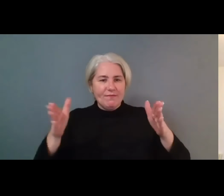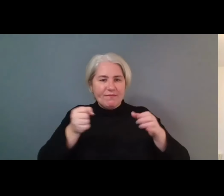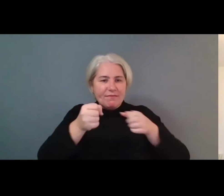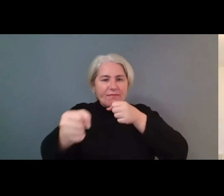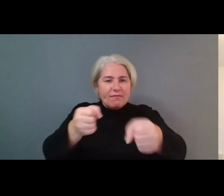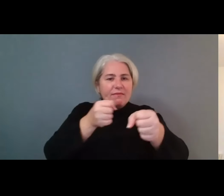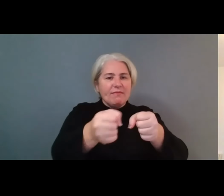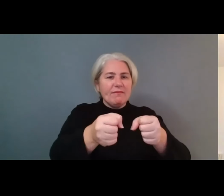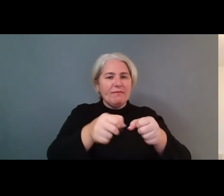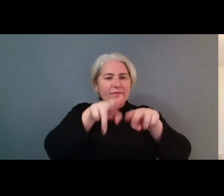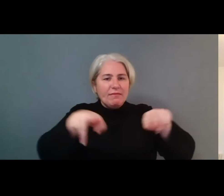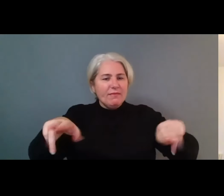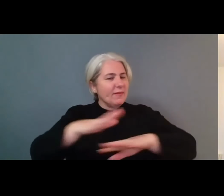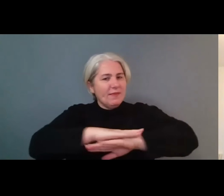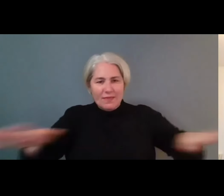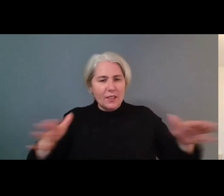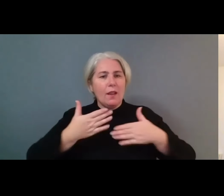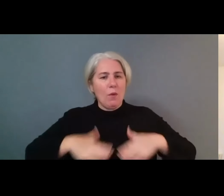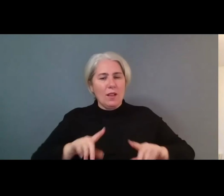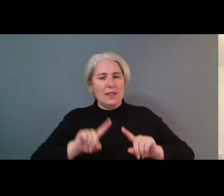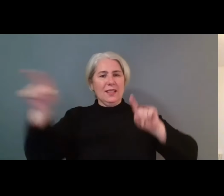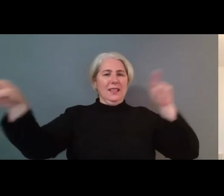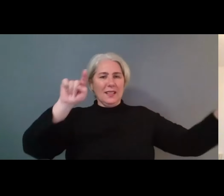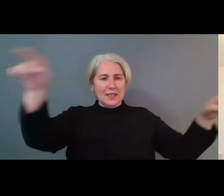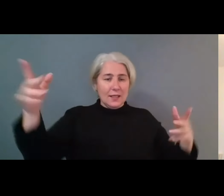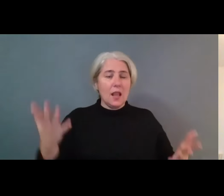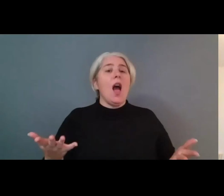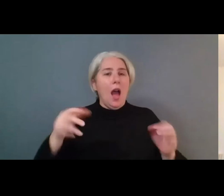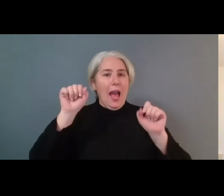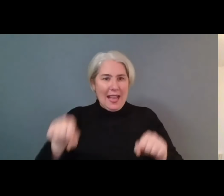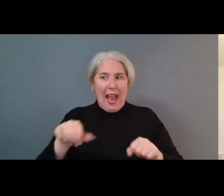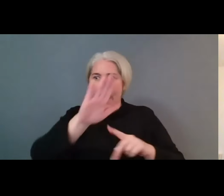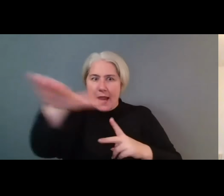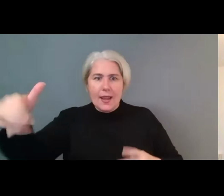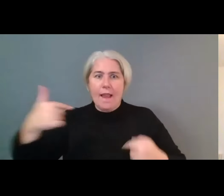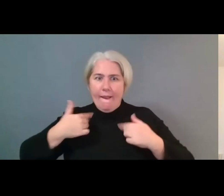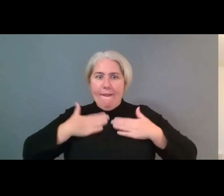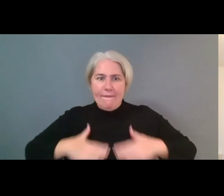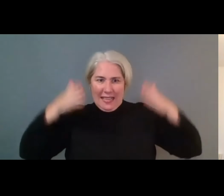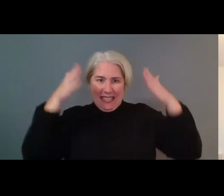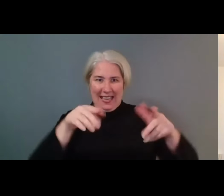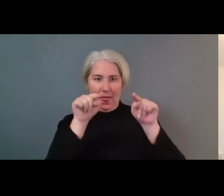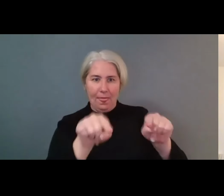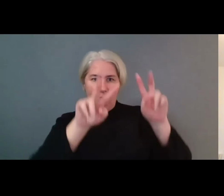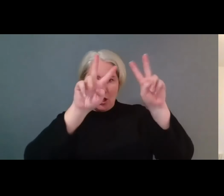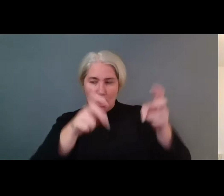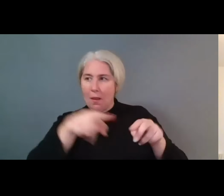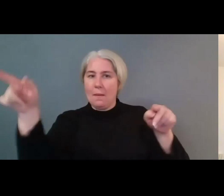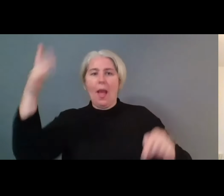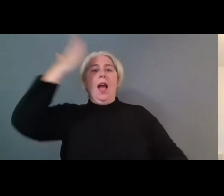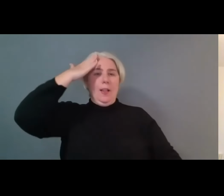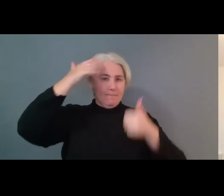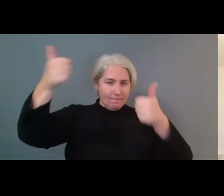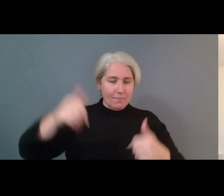Monitor, or if you want to address issues affecting a particular region or